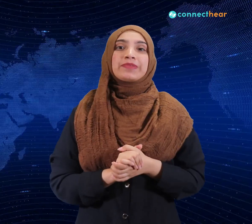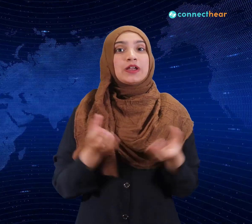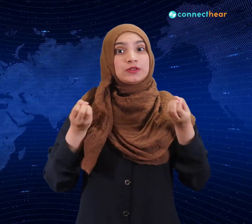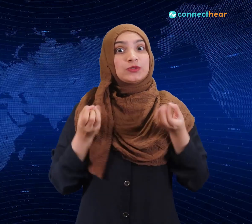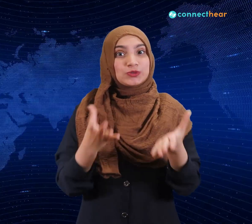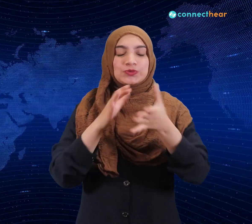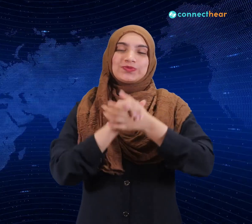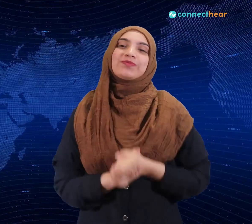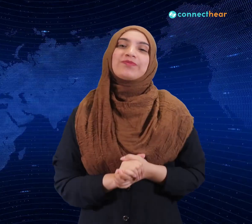So let's begin!